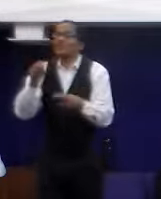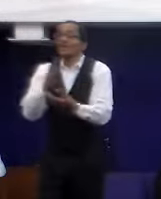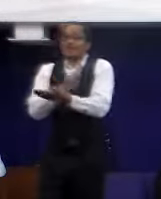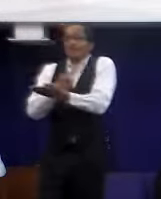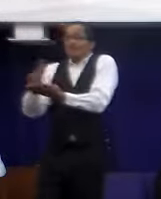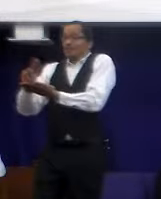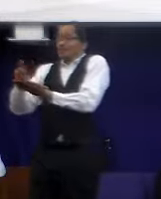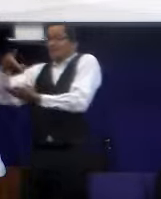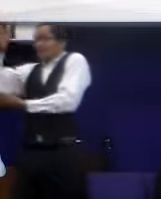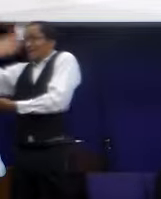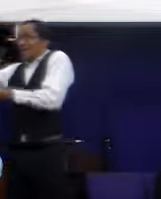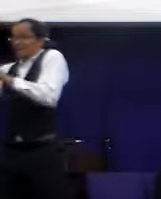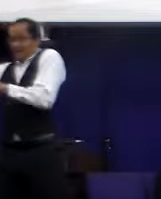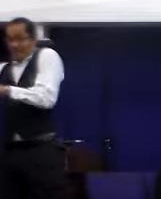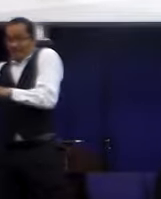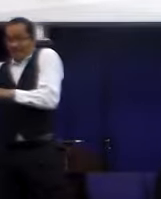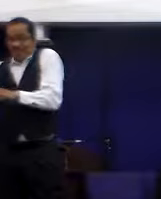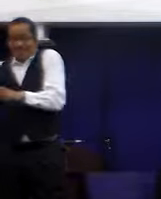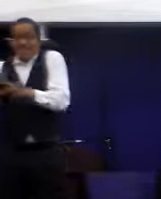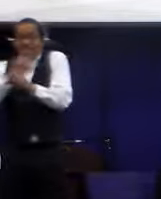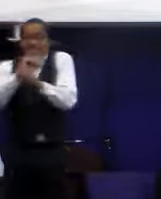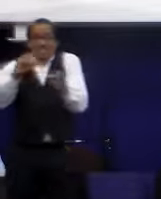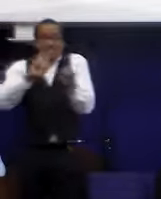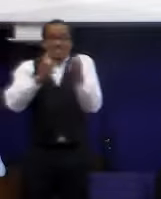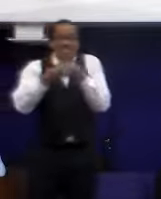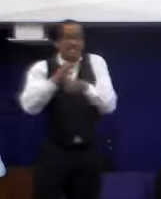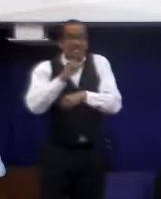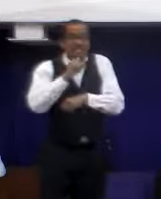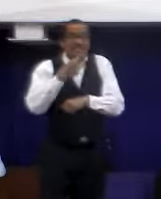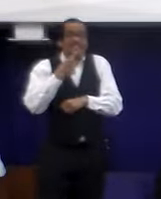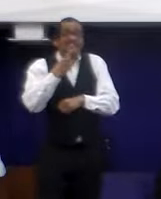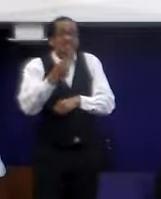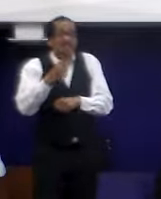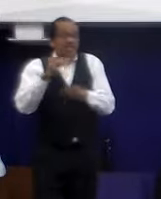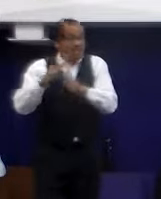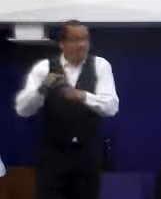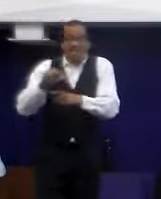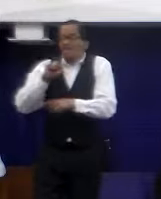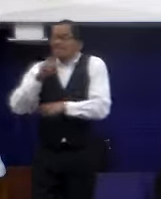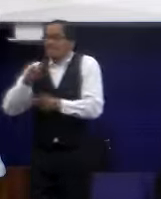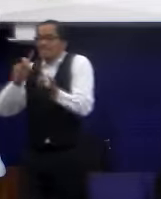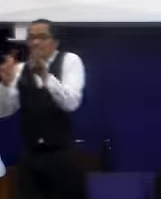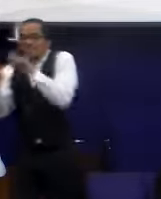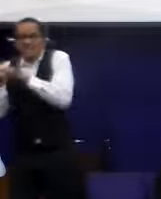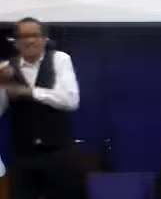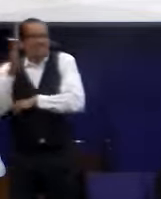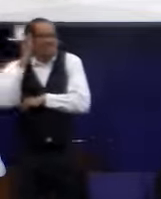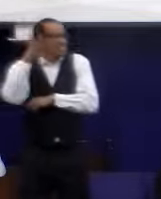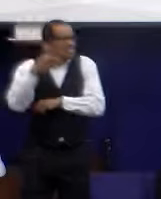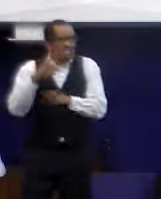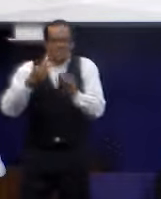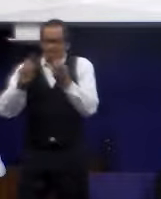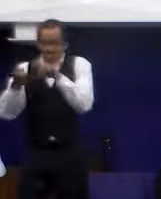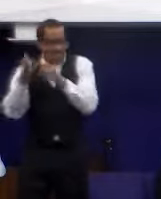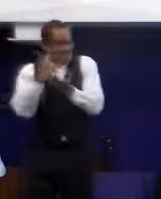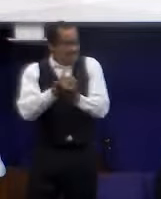going to change just by not speaking the word. That's right. It ain't going to change because you want it to change. Uh-huh. It ain't going to change because you think it should change. Come